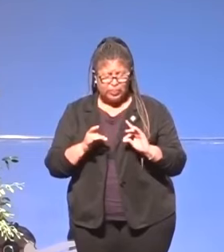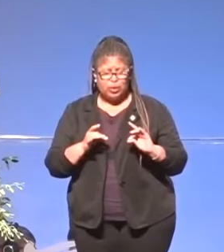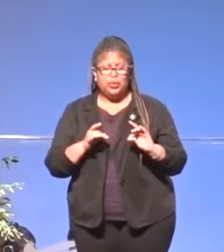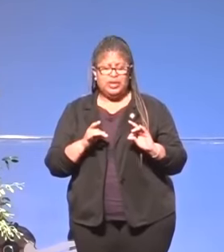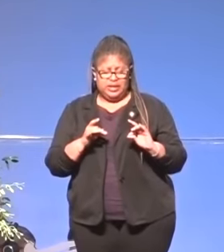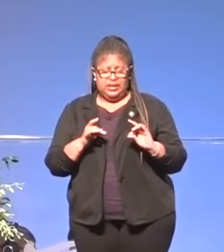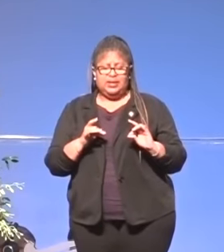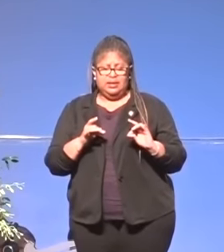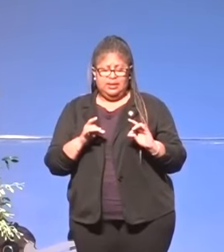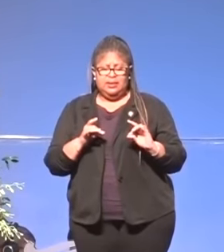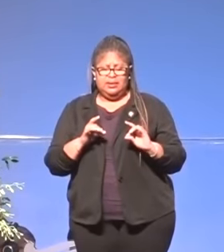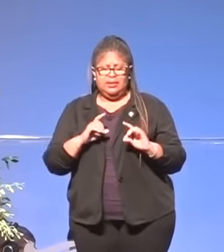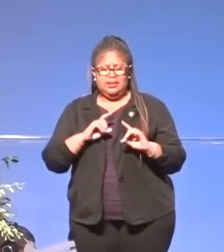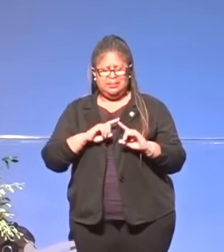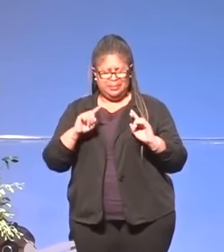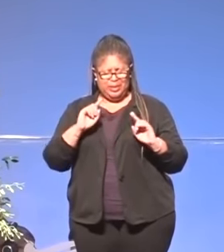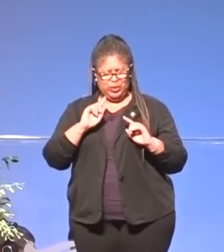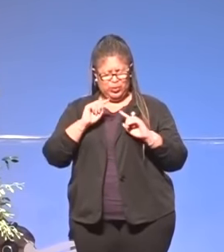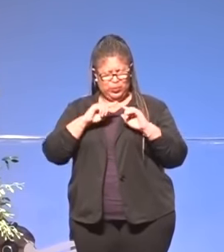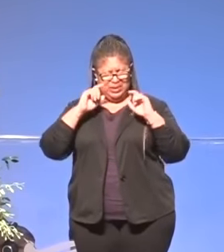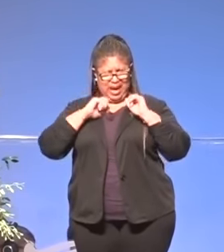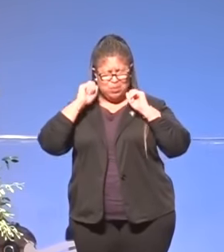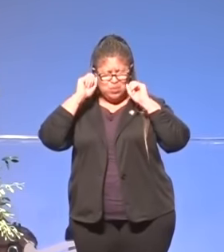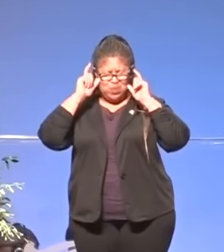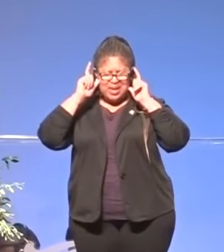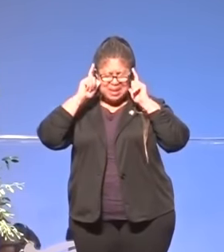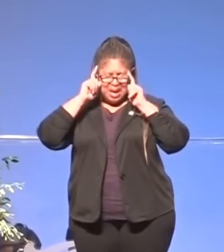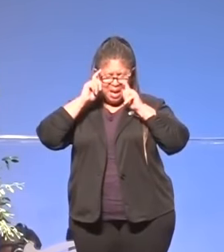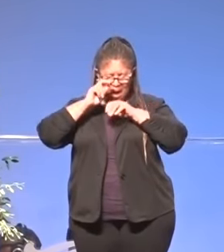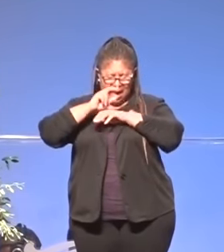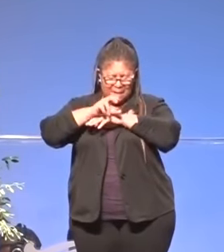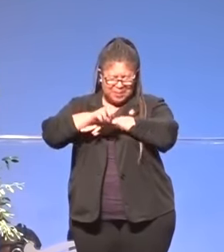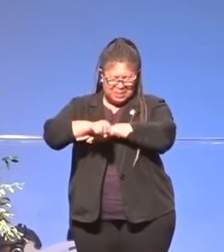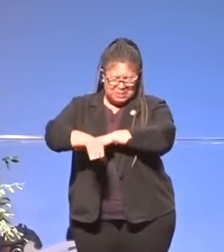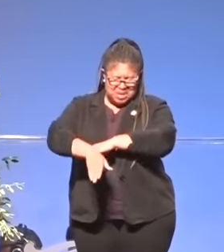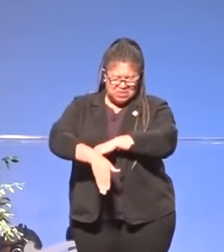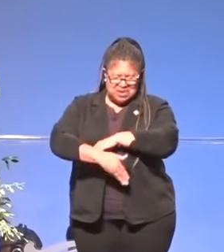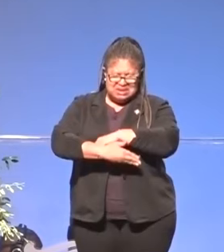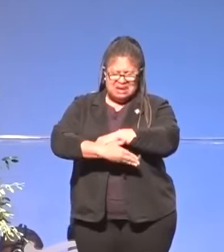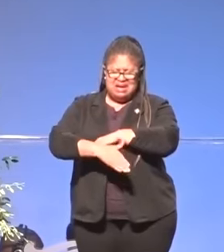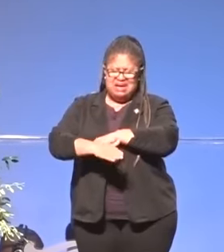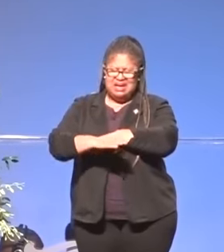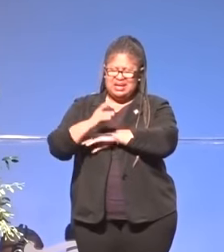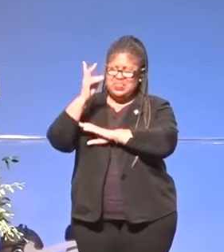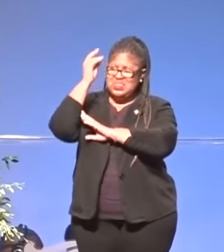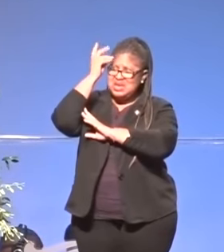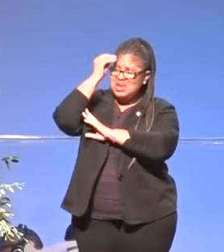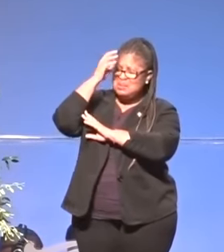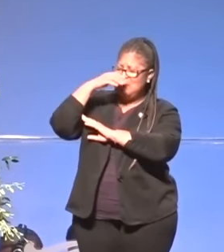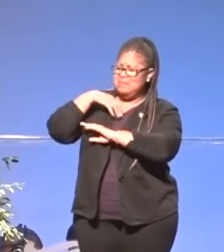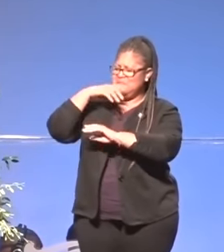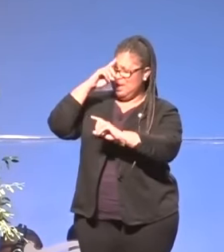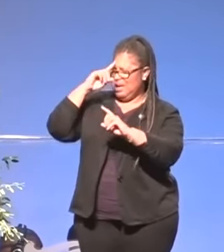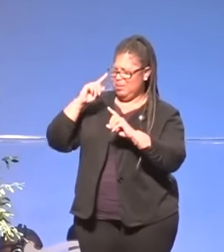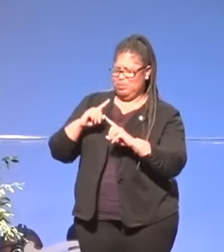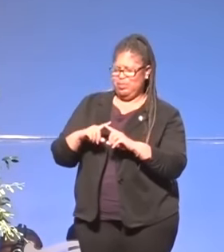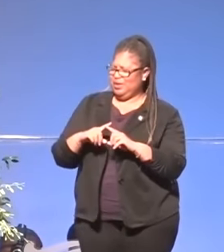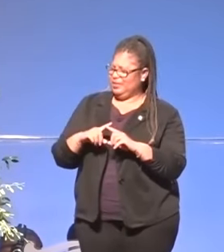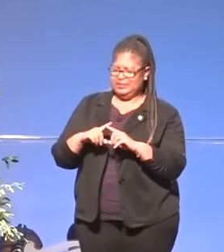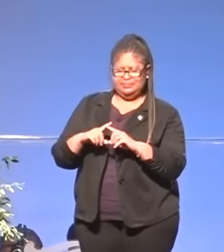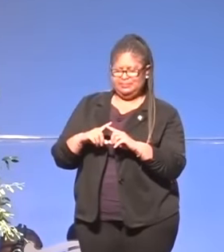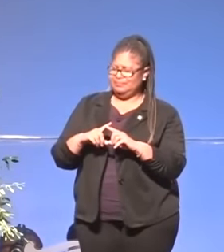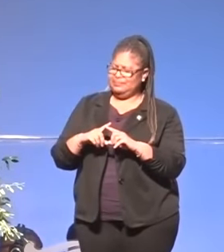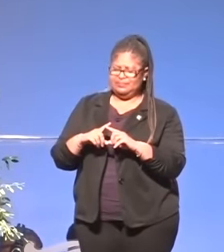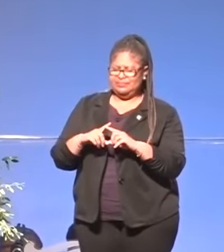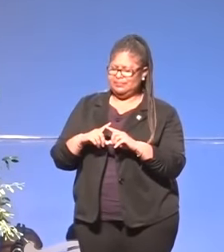But I wake up in the middle of the night thinking about my brother a lot because